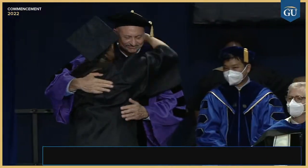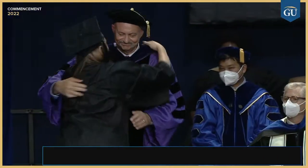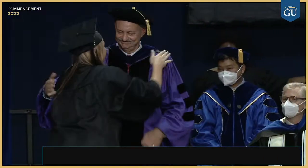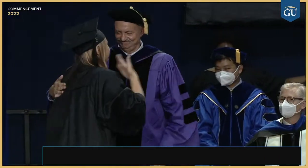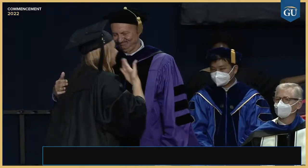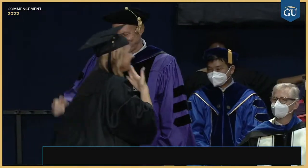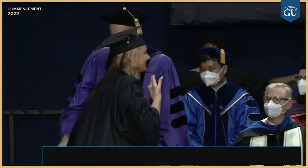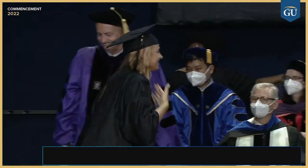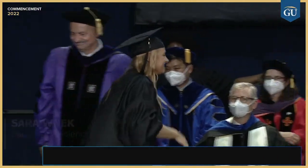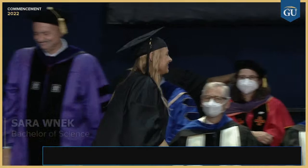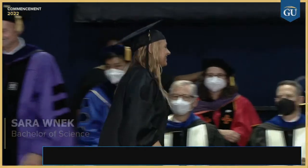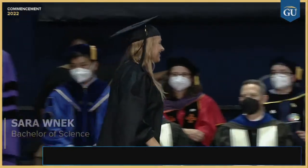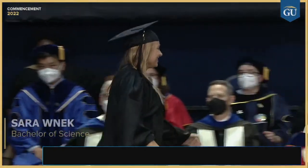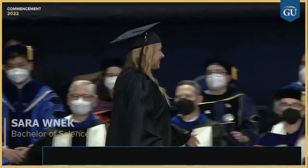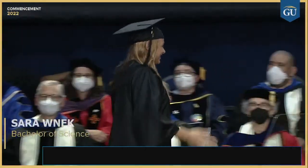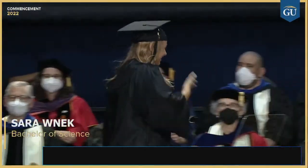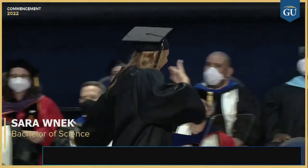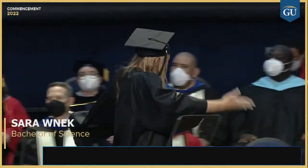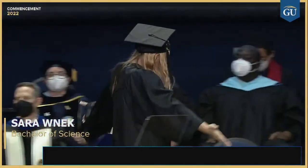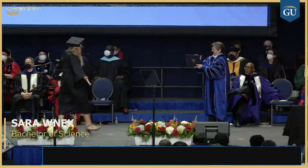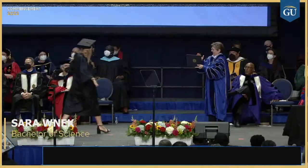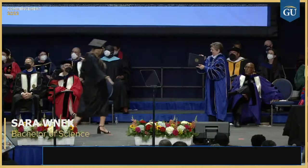Sarah Winnick, Bachelor of Science.